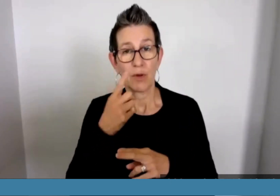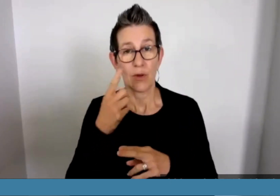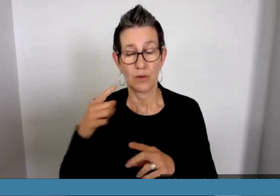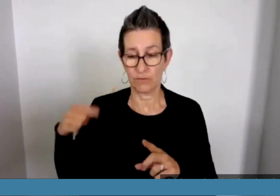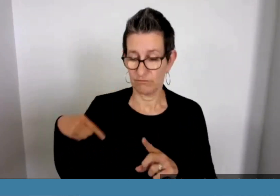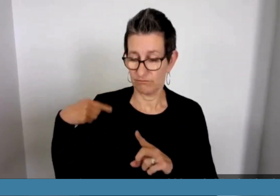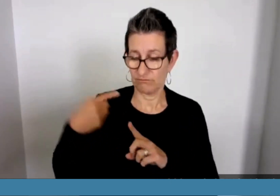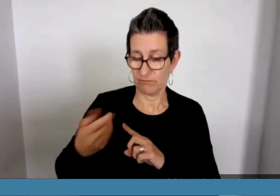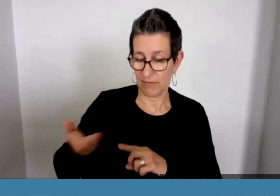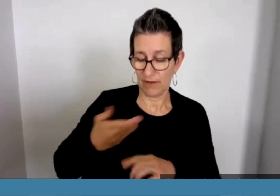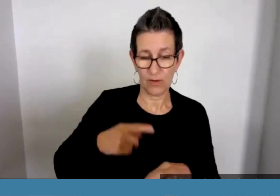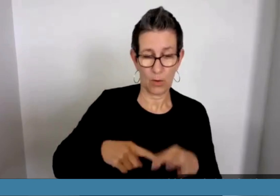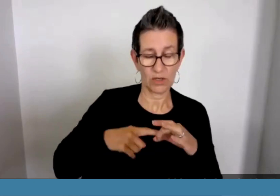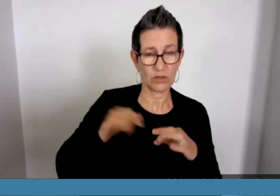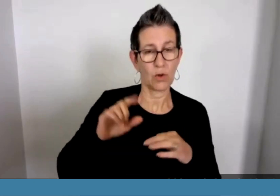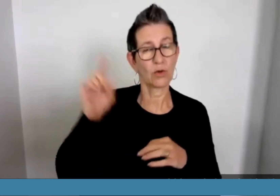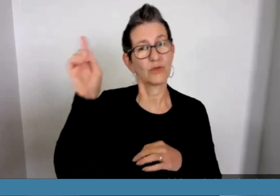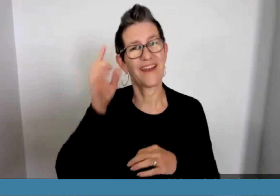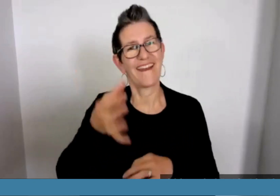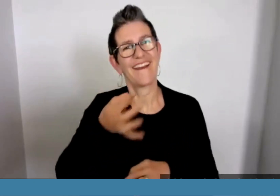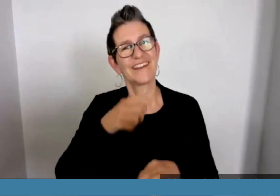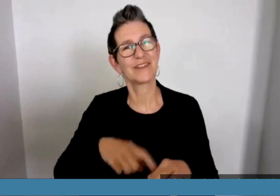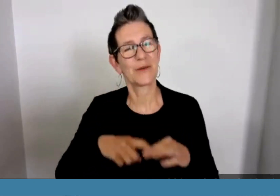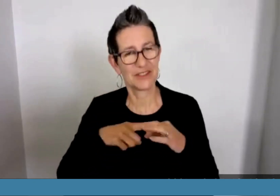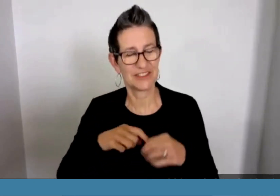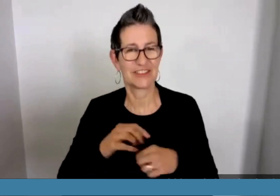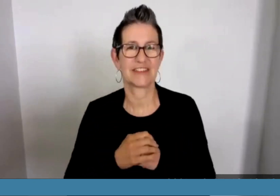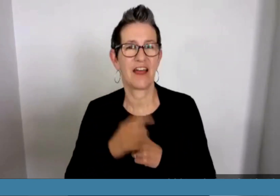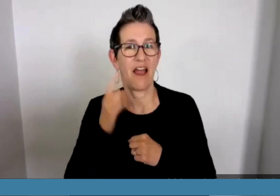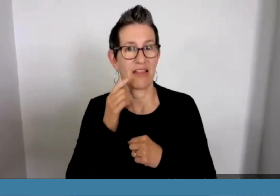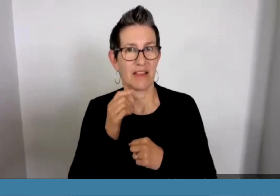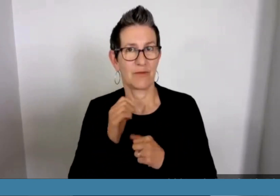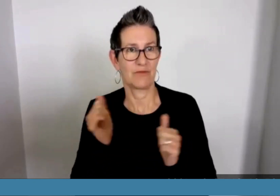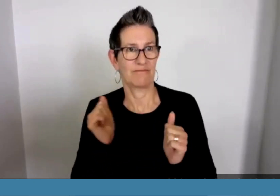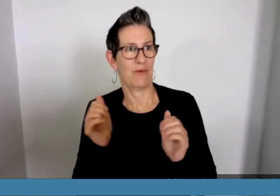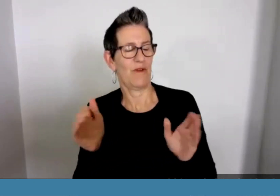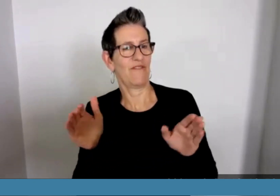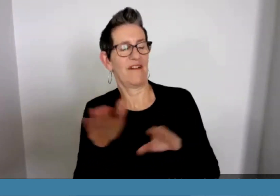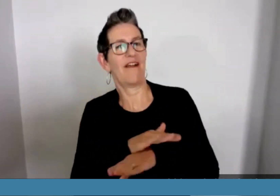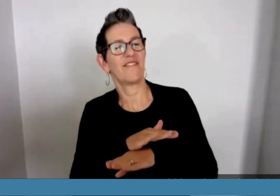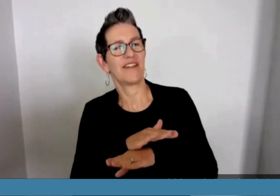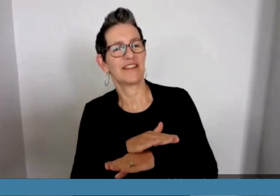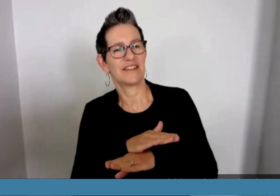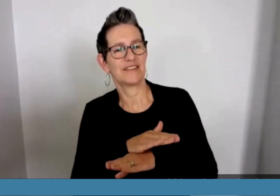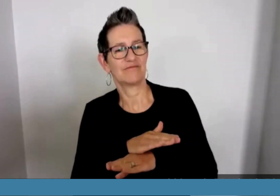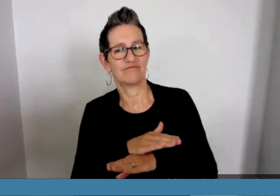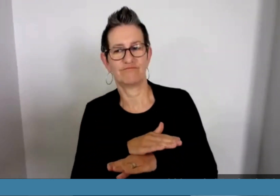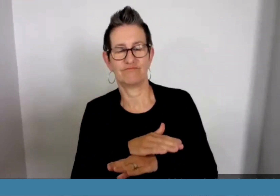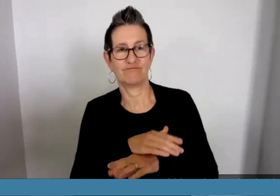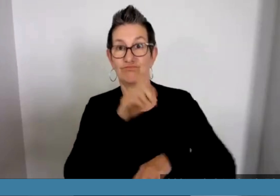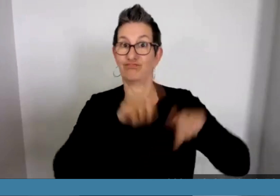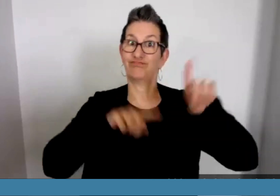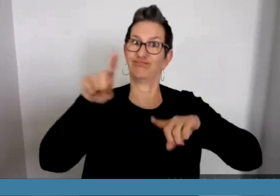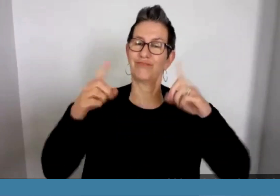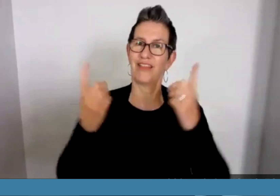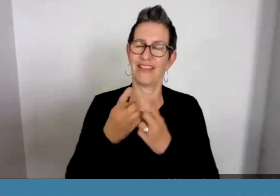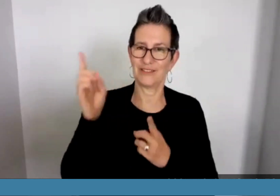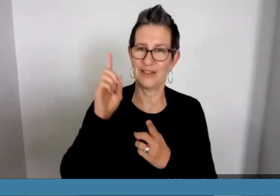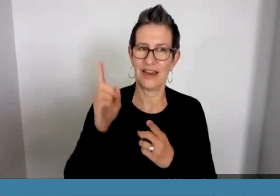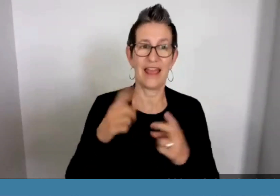asked questions. And I think we've covered a lot of ground today. But if your question wasn't